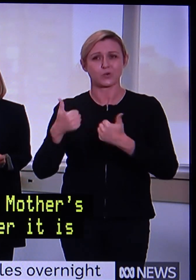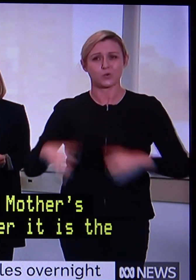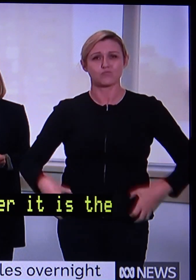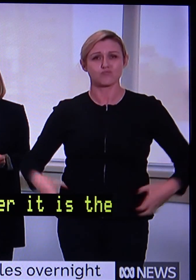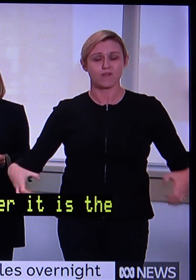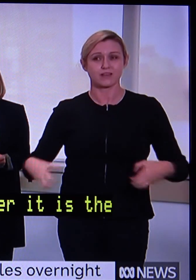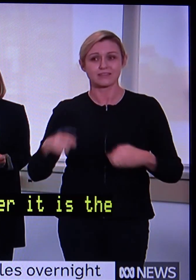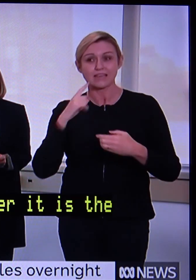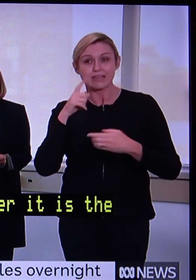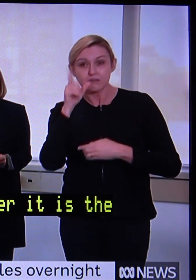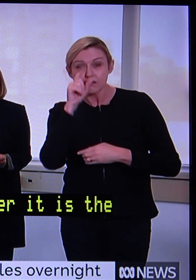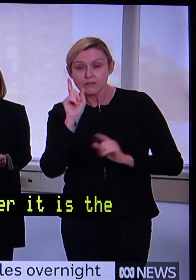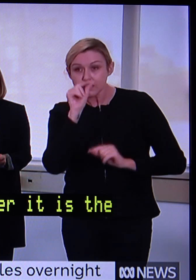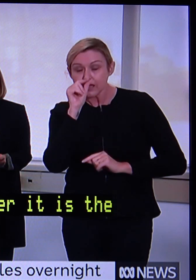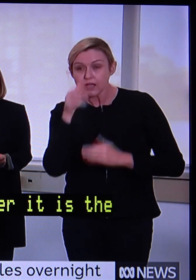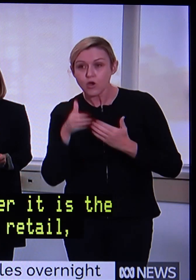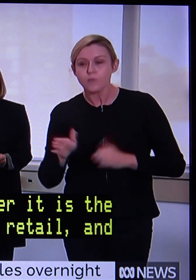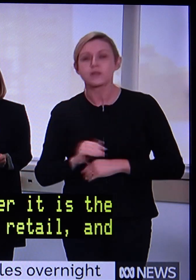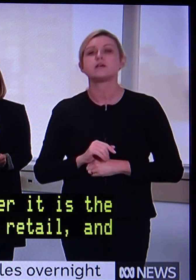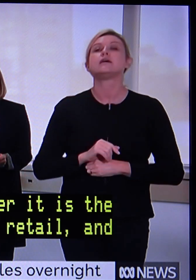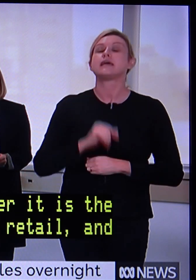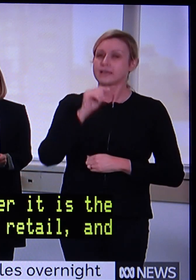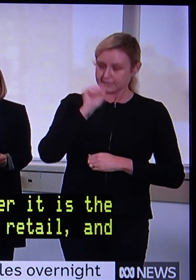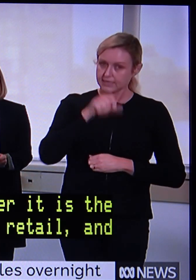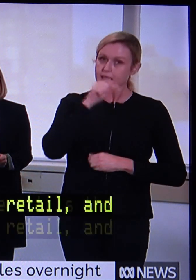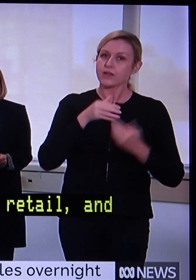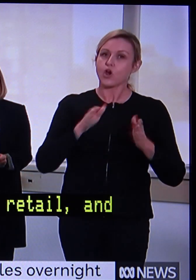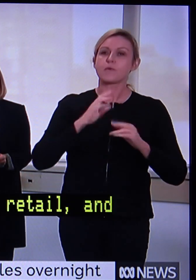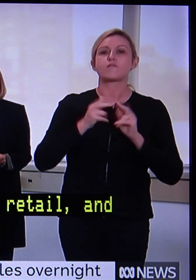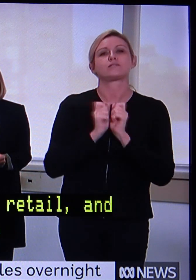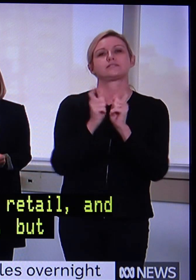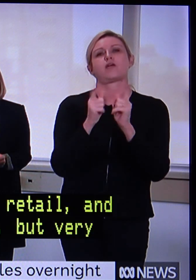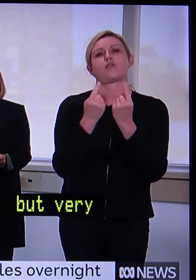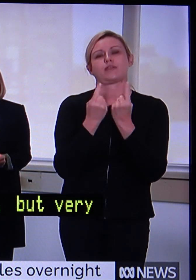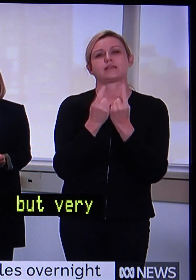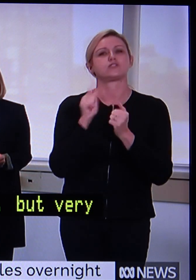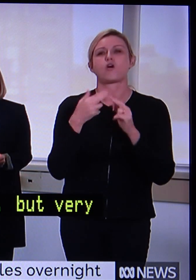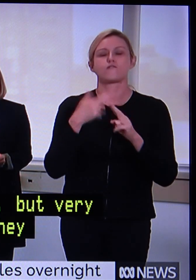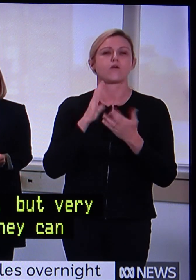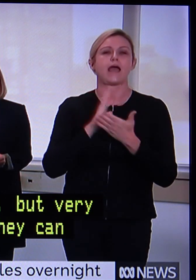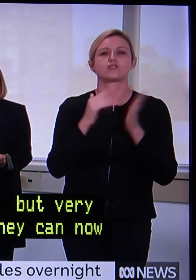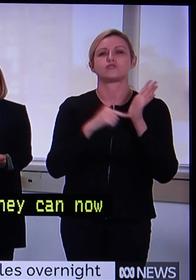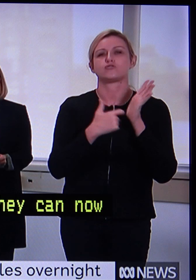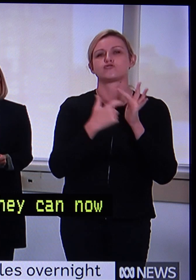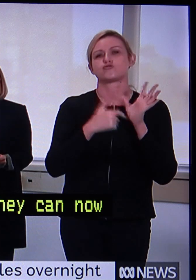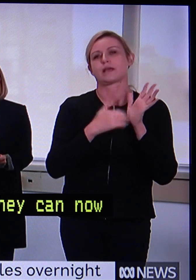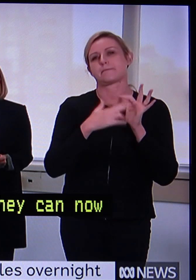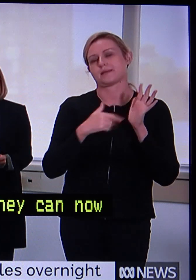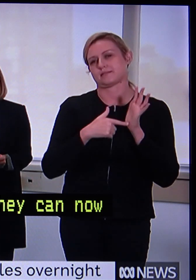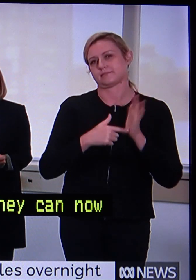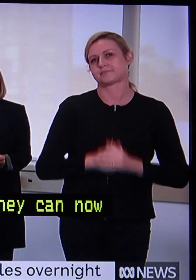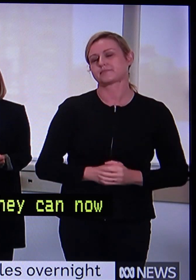or other services, but very happy to announce that they can now sell those products. So, and it's part of our steps anyway to make sure the message is out there